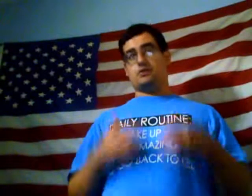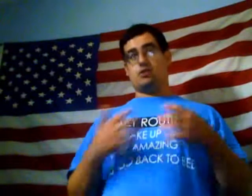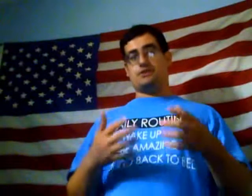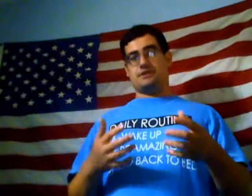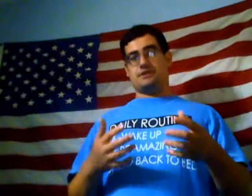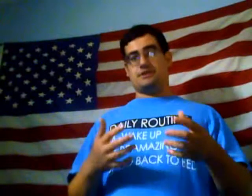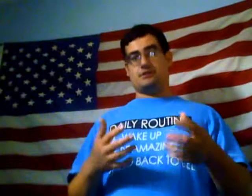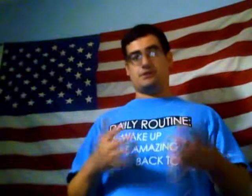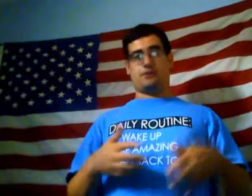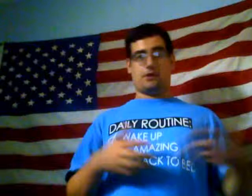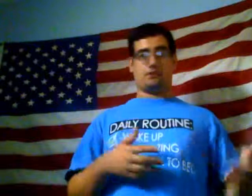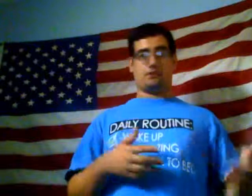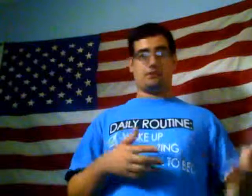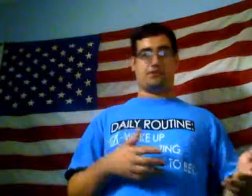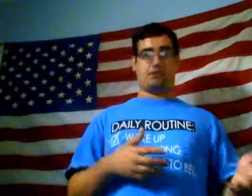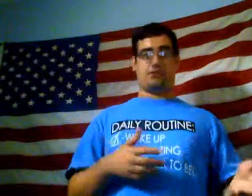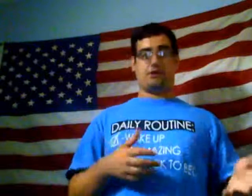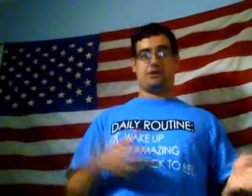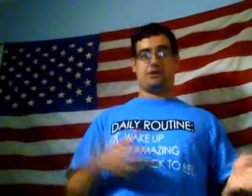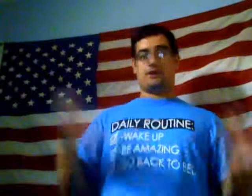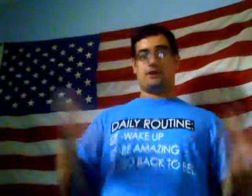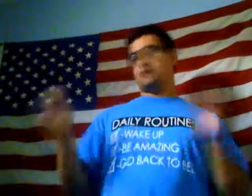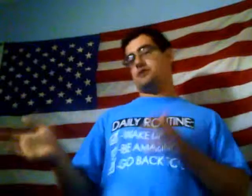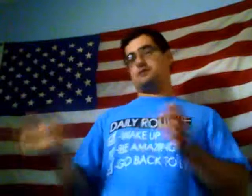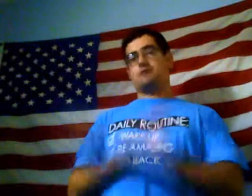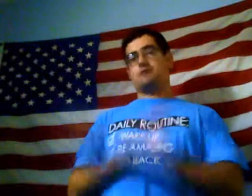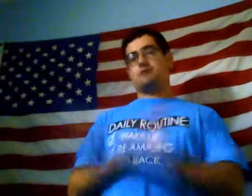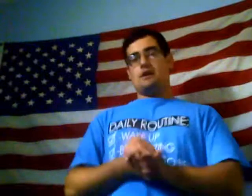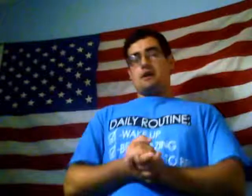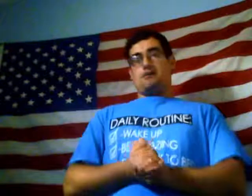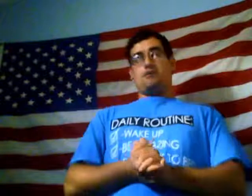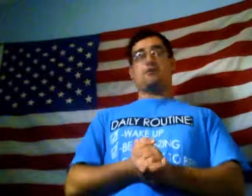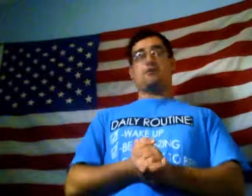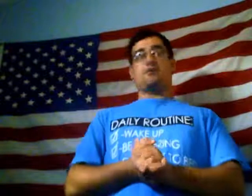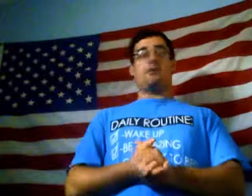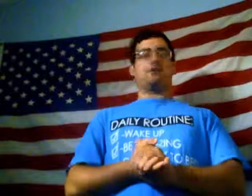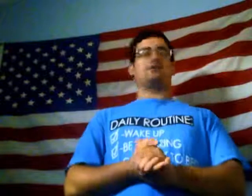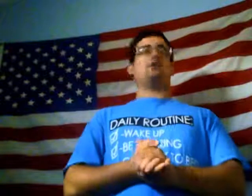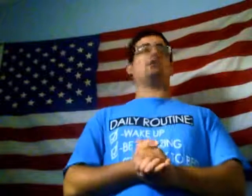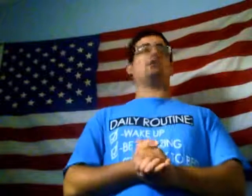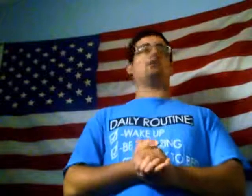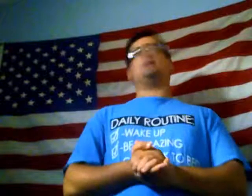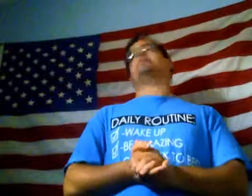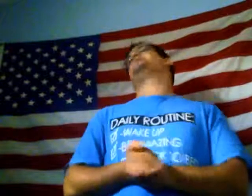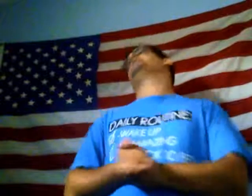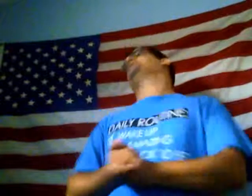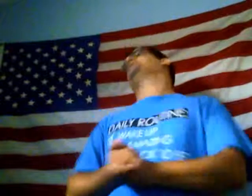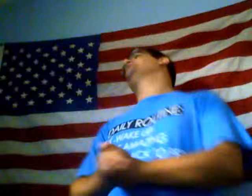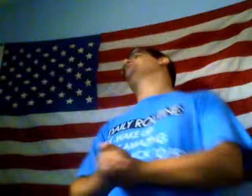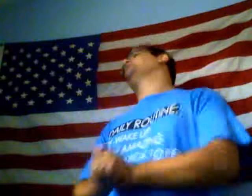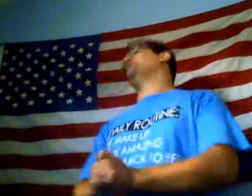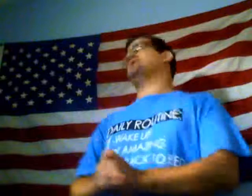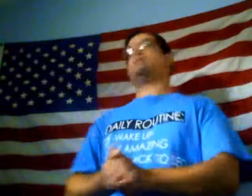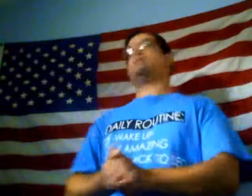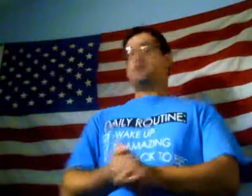Woodrow Wilson, who was a former college professor, believe it or not, is chosen. For the Republicans, though, it's not so easy.